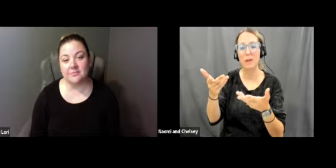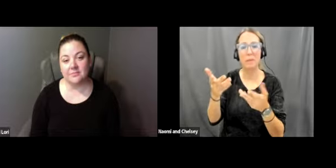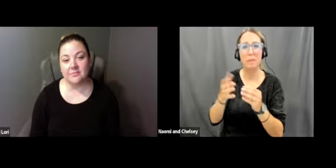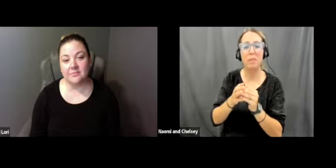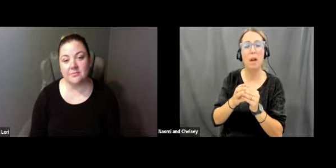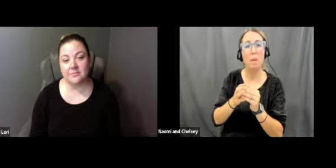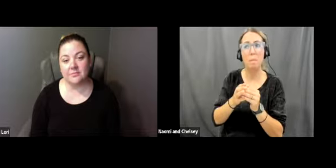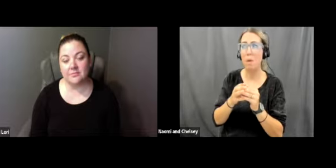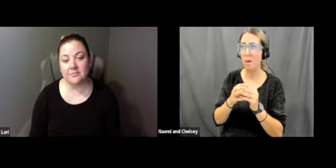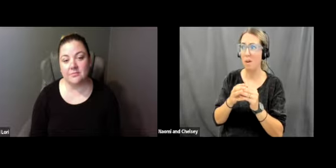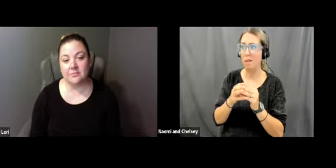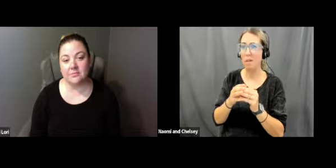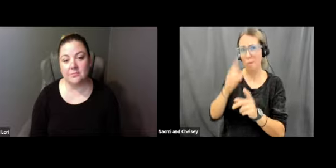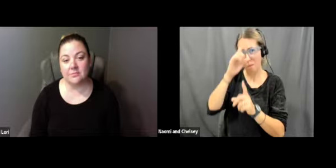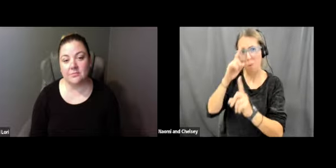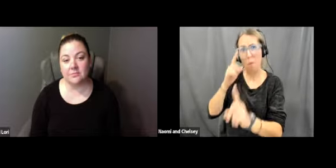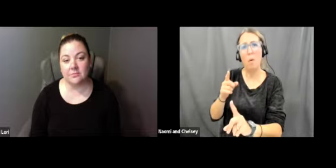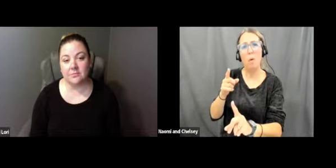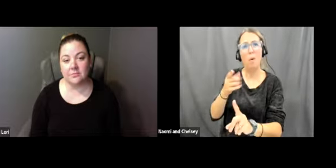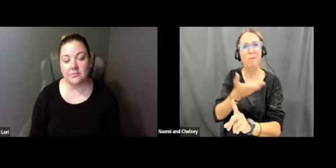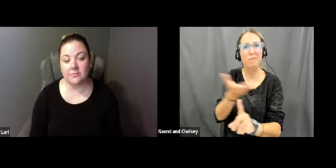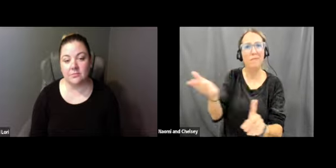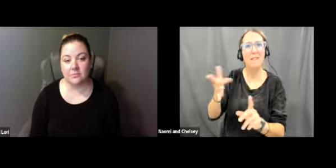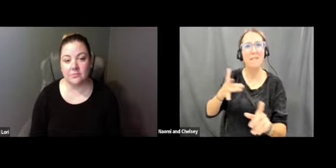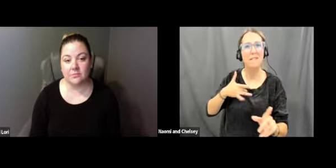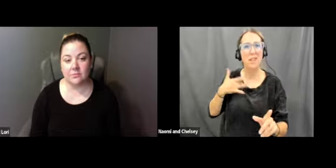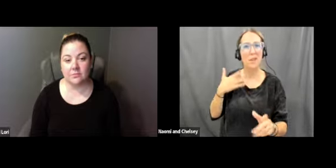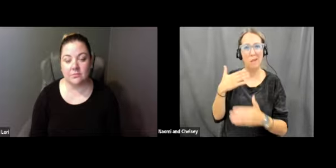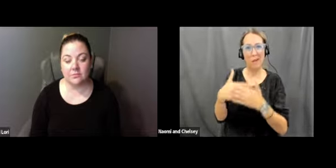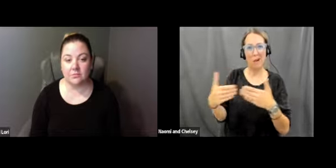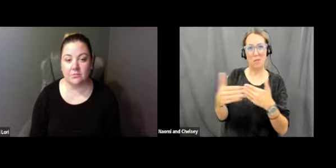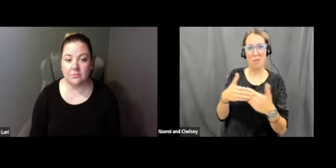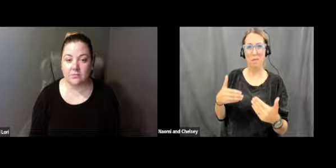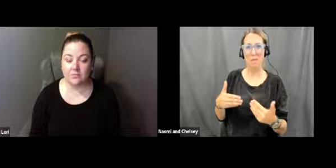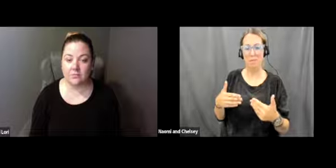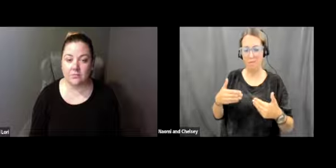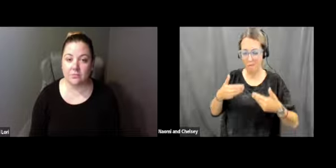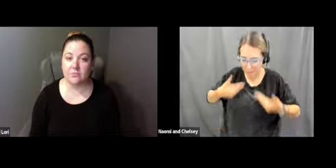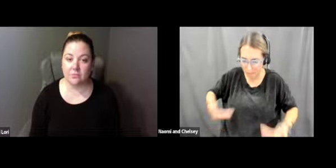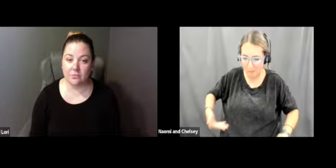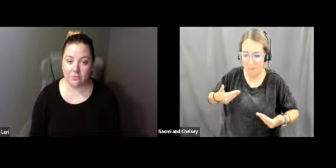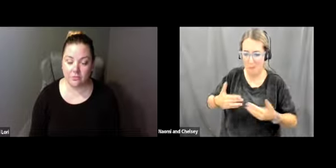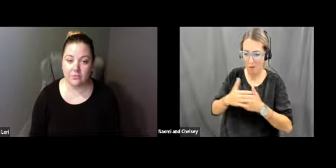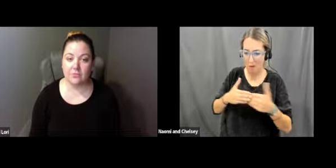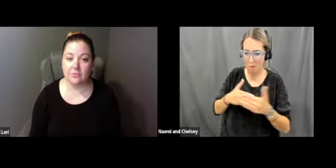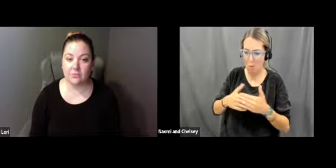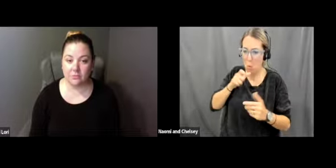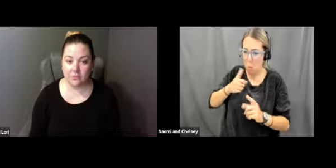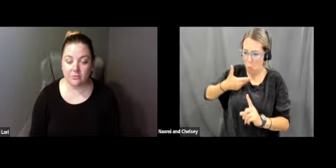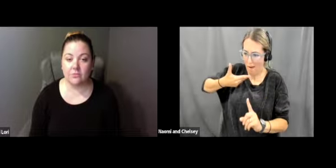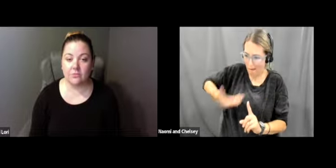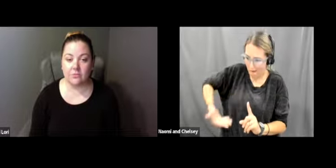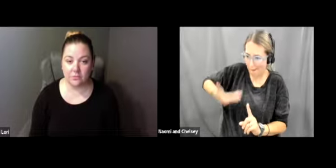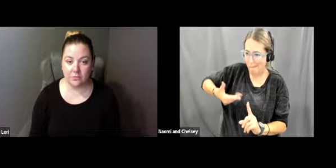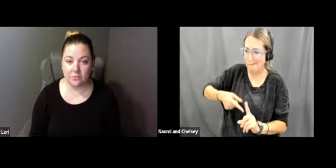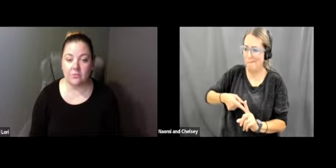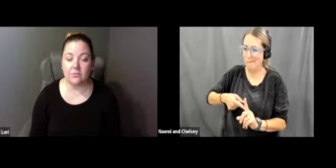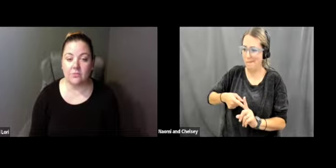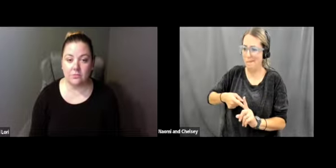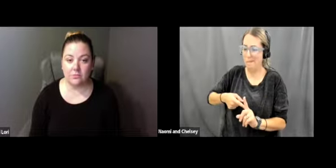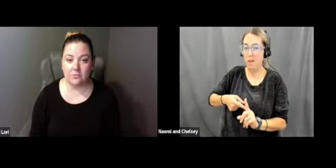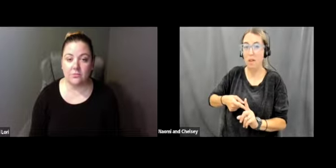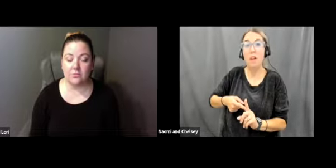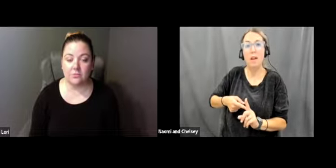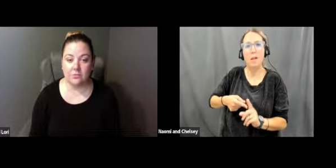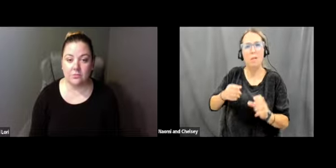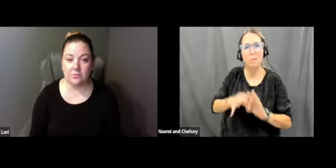and that it's important to take into account who we are as human beings, because that is going to influence our work. And that, again,